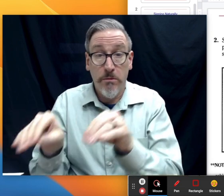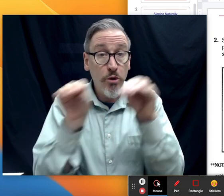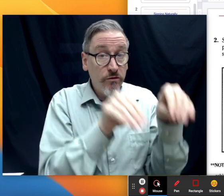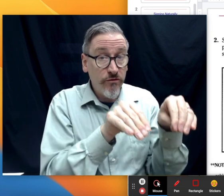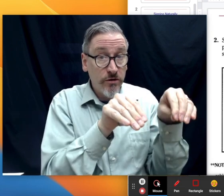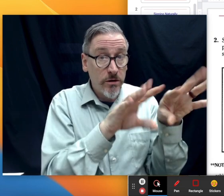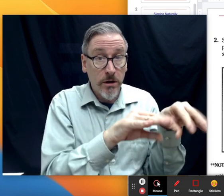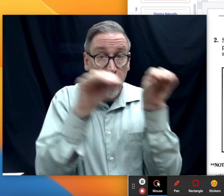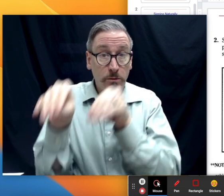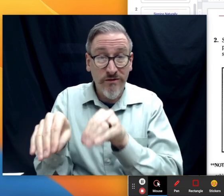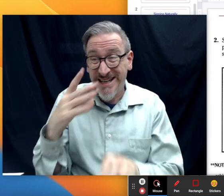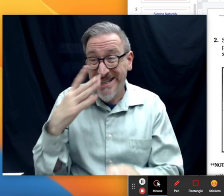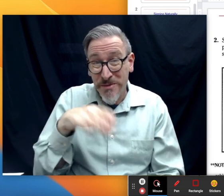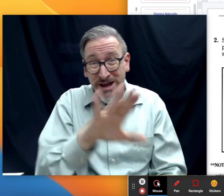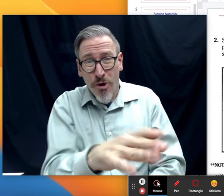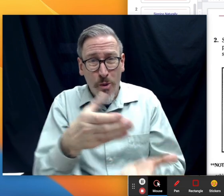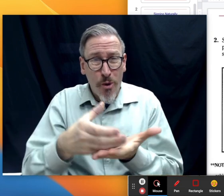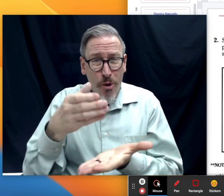Move.